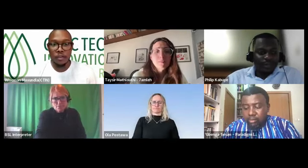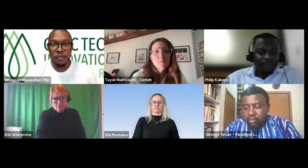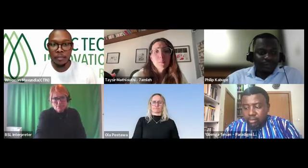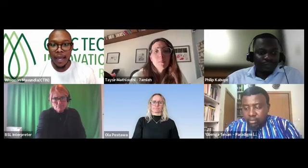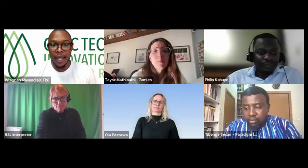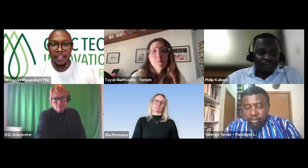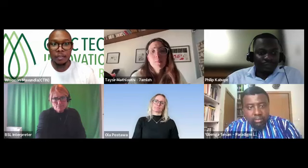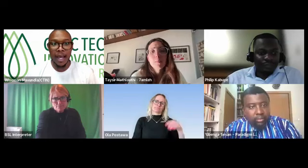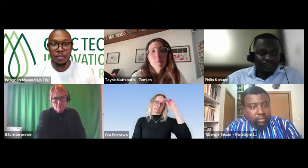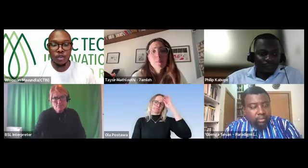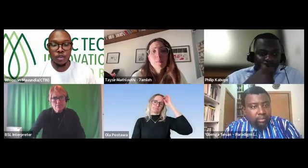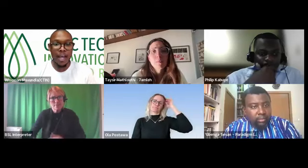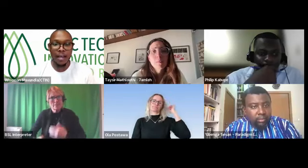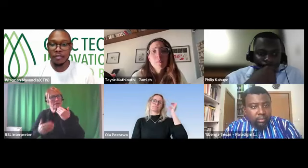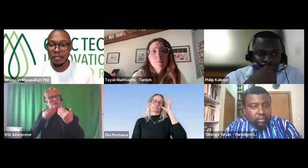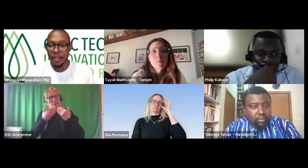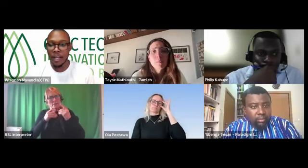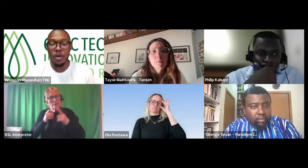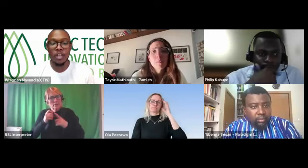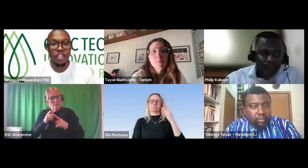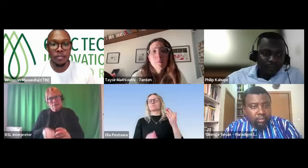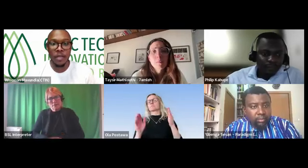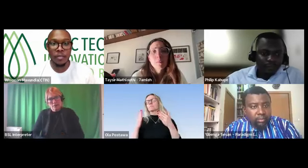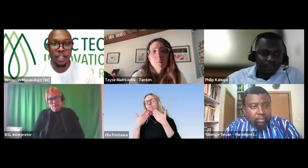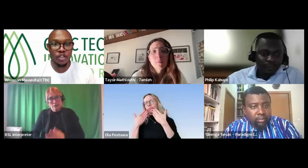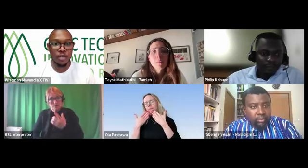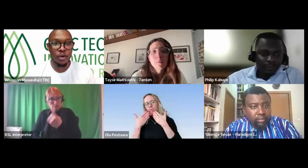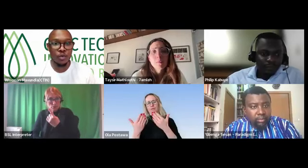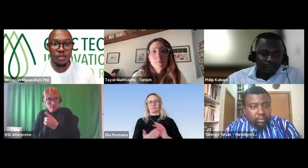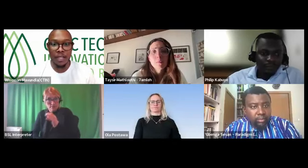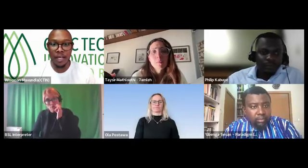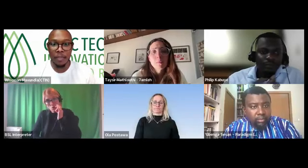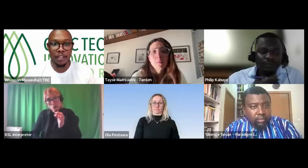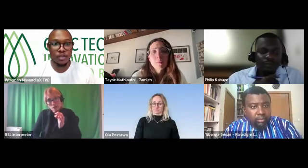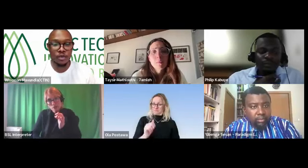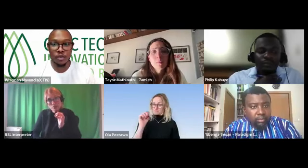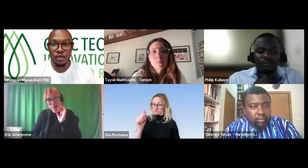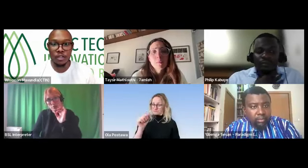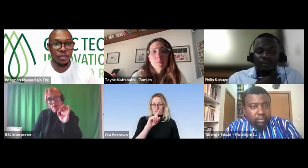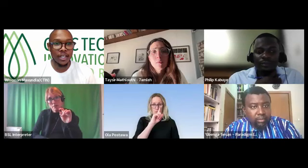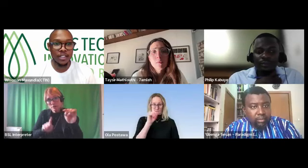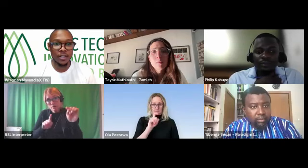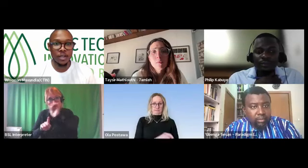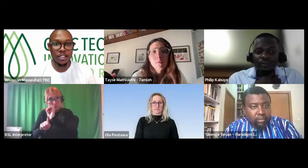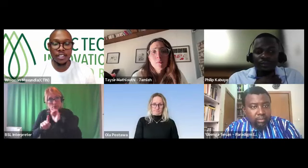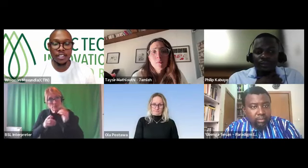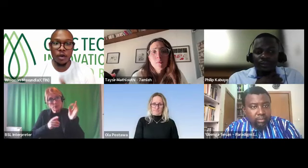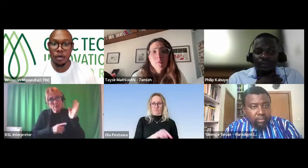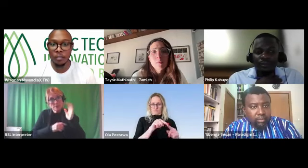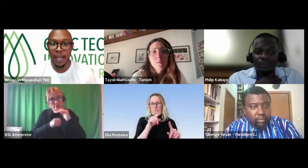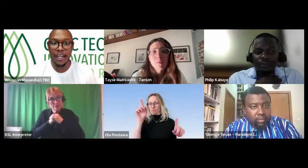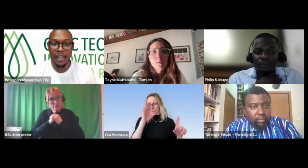Thank you, Philip. And perhaps do you have a question maybe that you can pose back to the speakers as